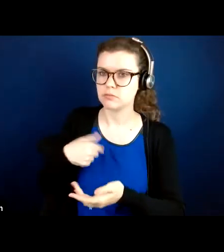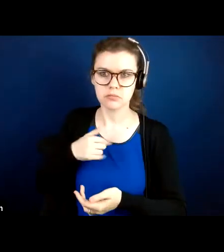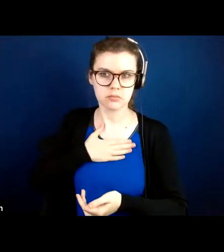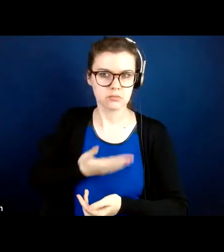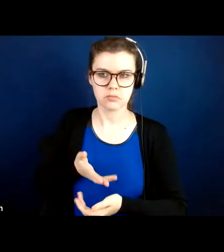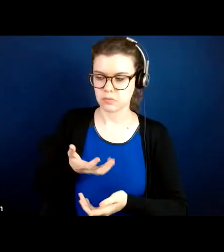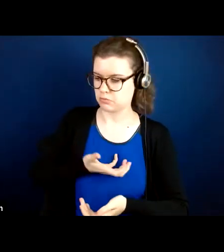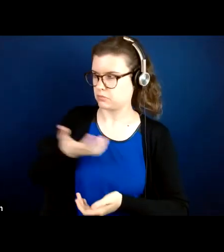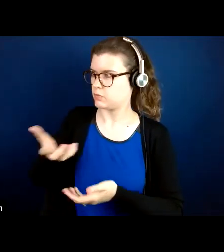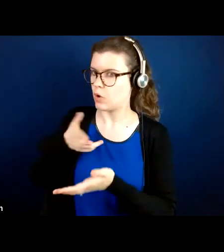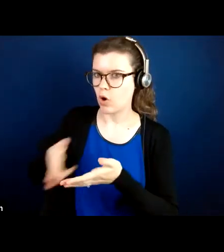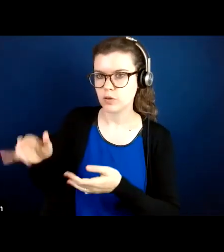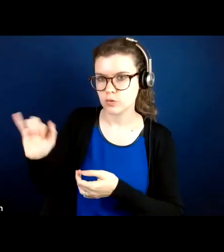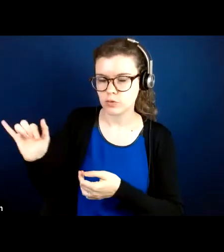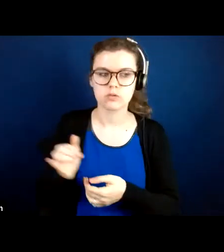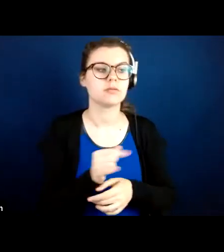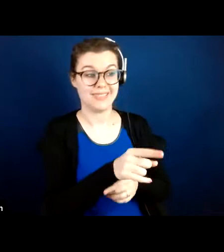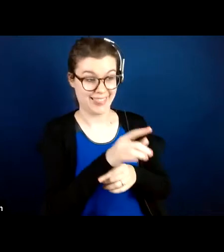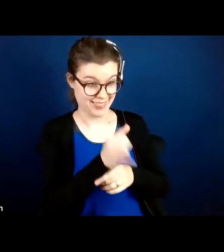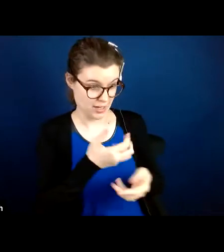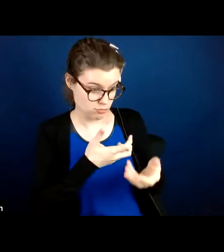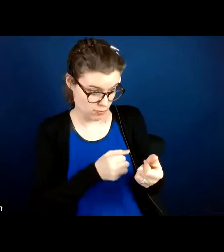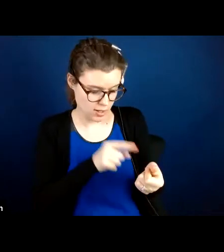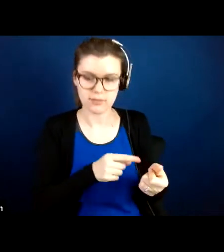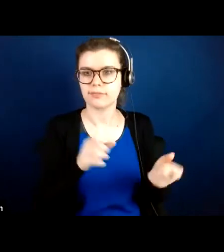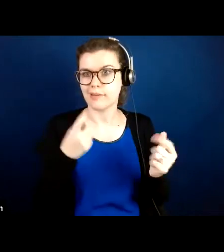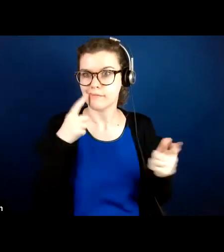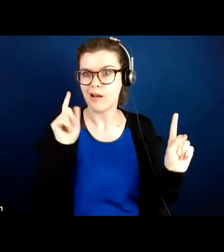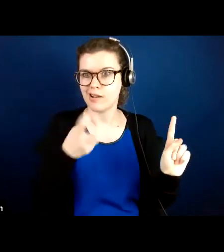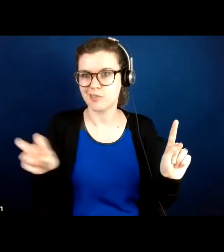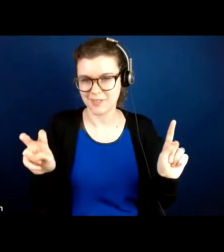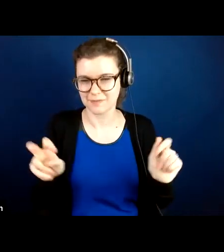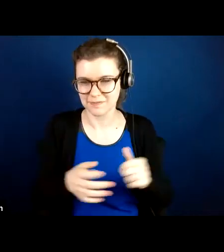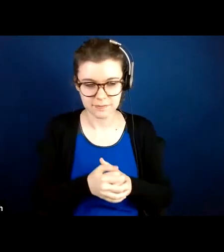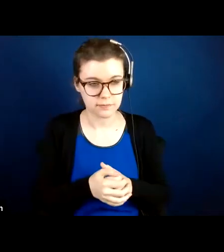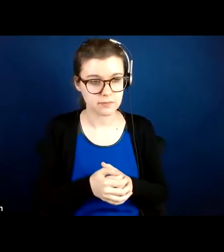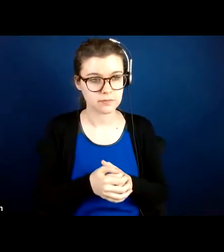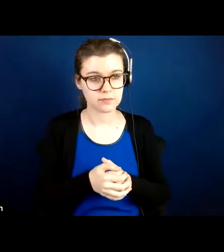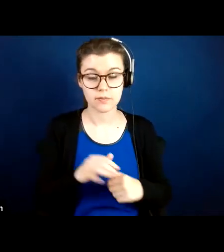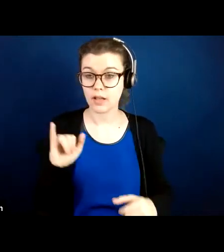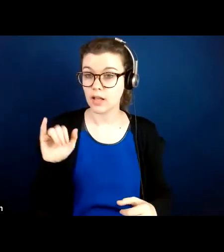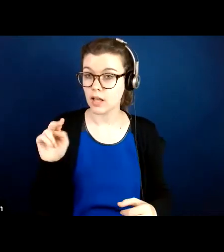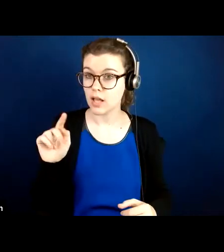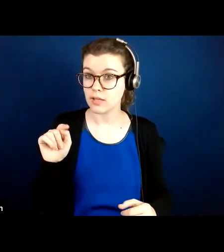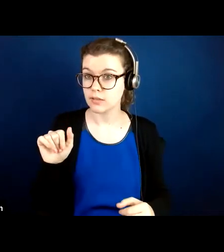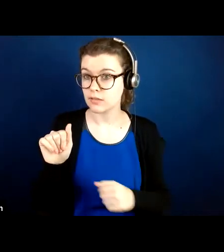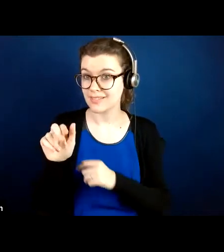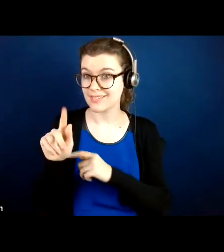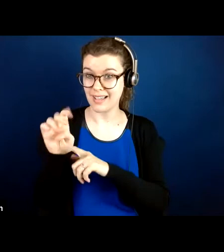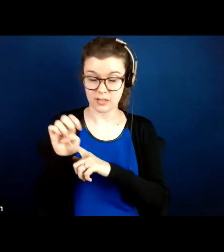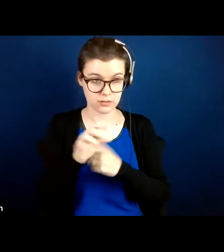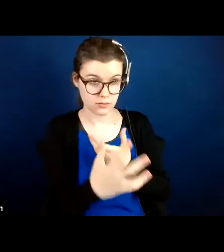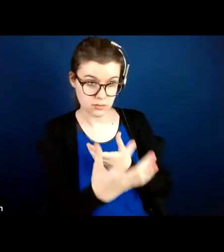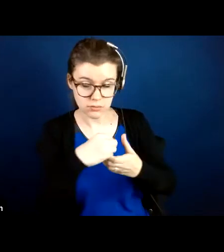can help make transition successful. The intake is pretty short. It only tends to take about 1 or